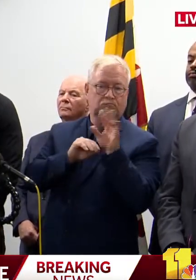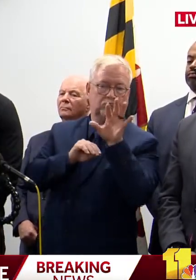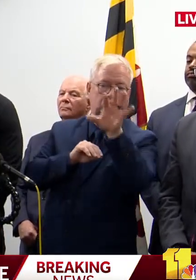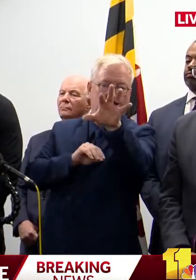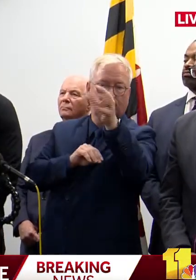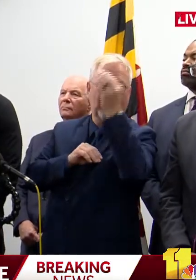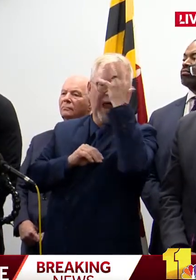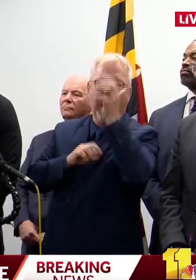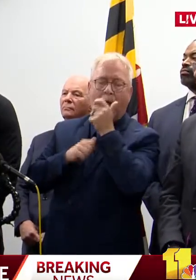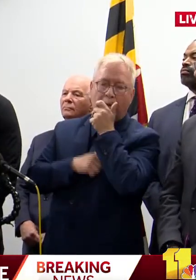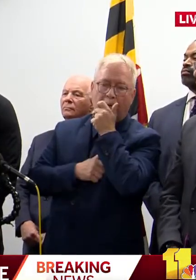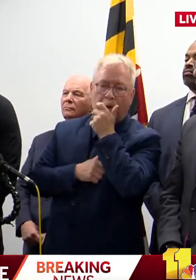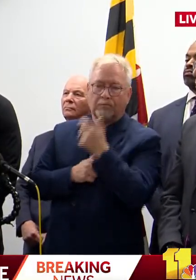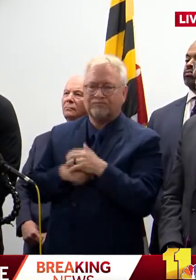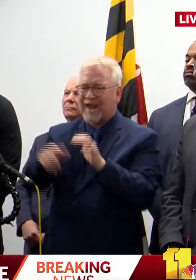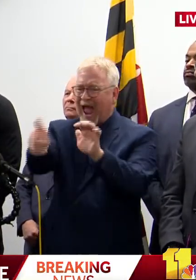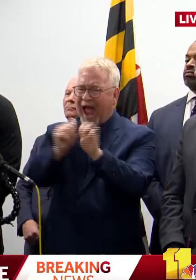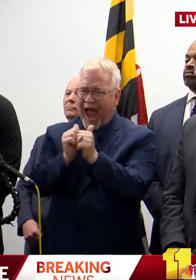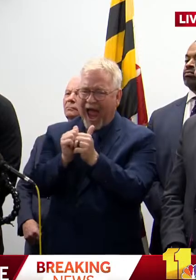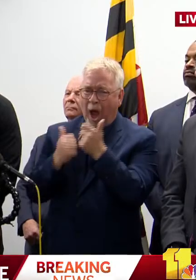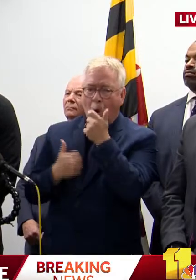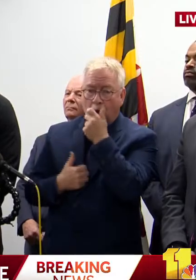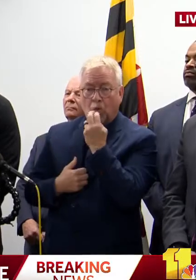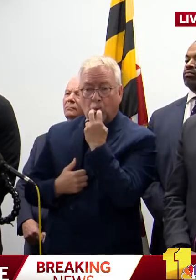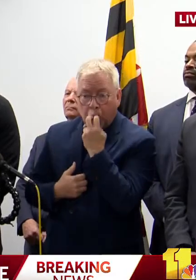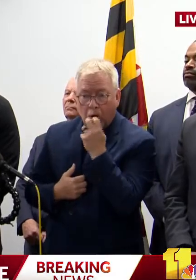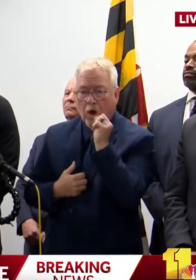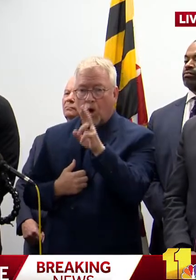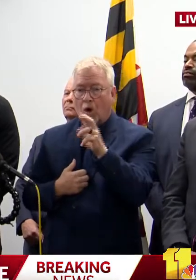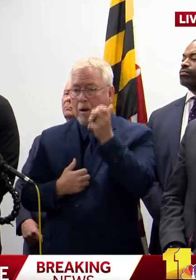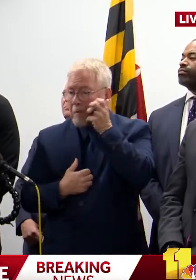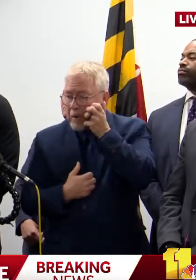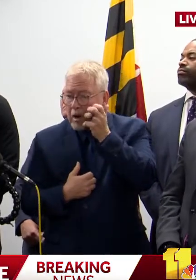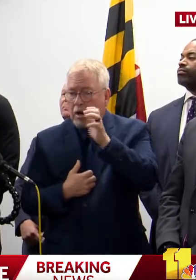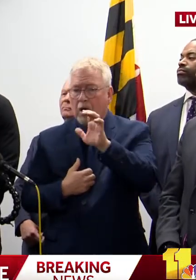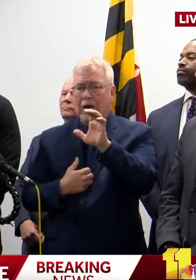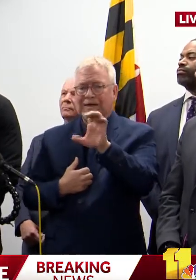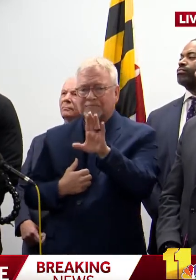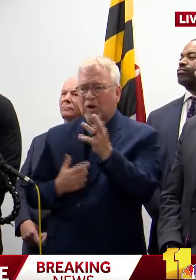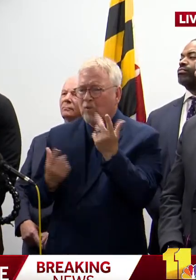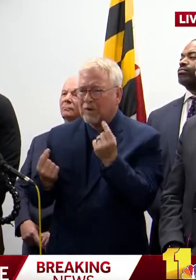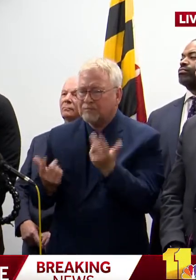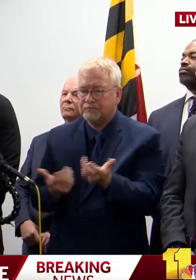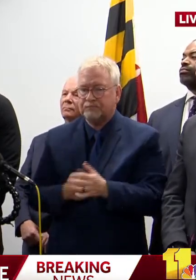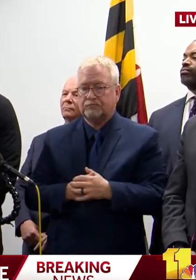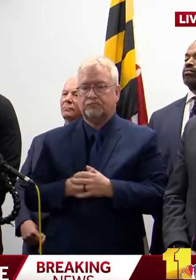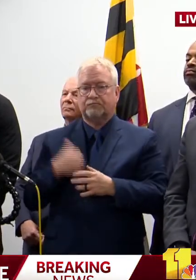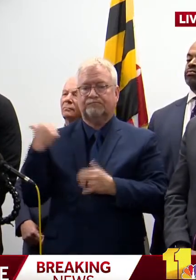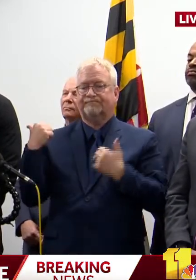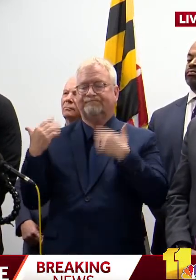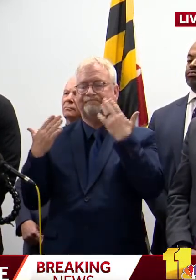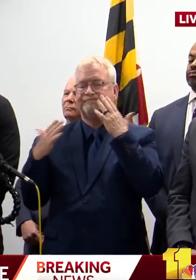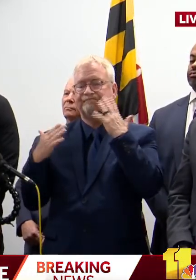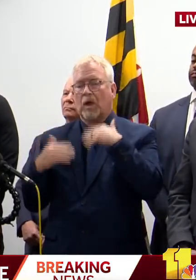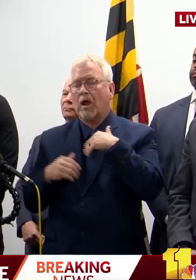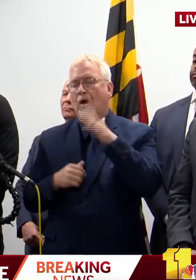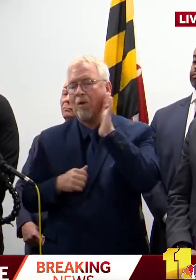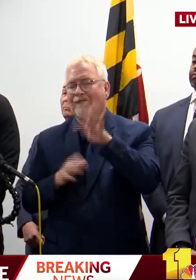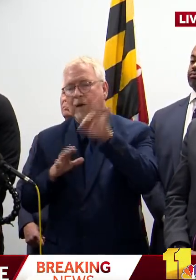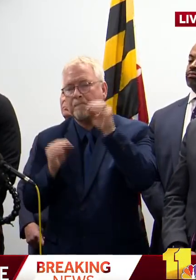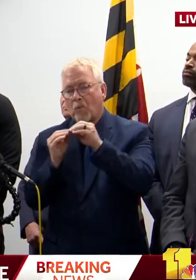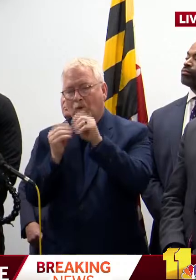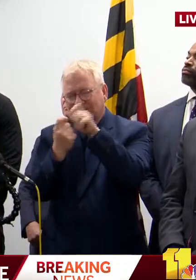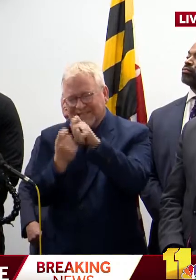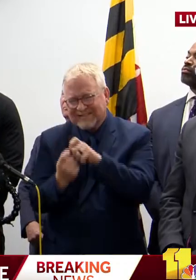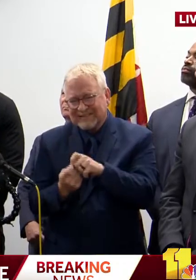off the bridge. Yeah, but how did they notify them? Cell phone, radio? Well, I think we'll find out by investigation what